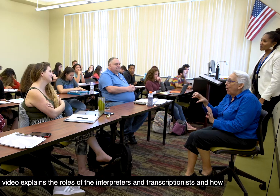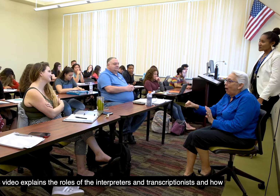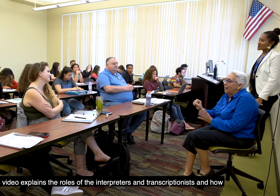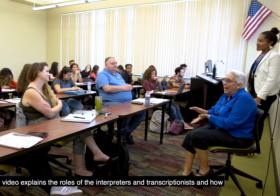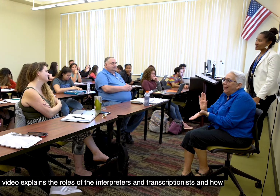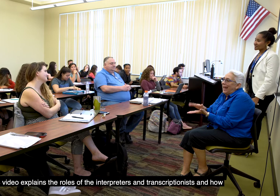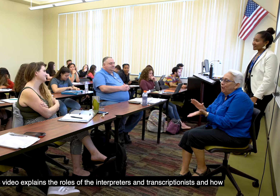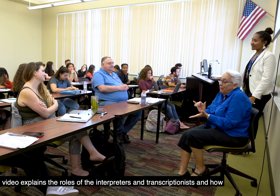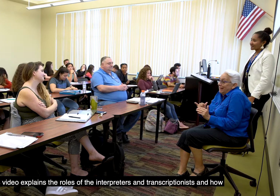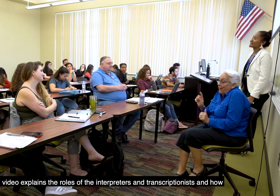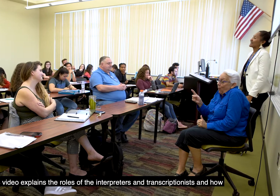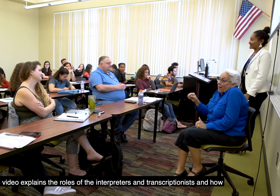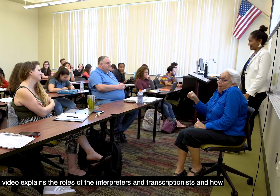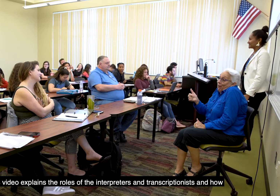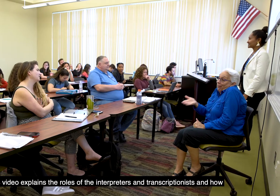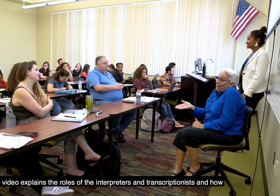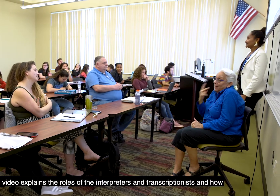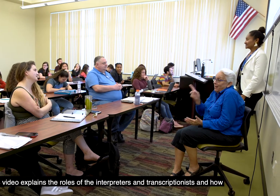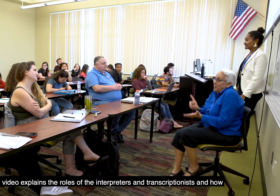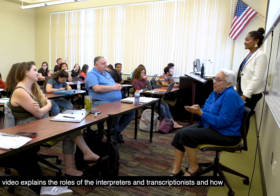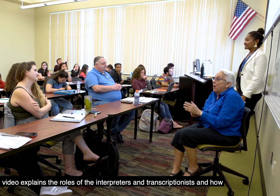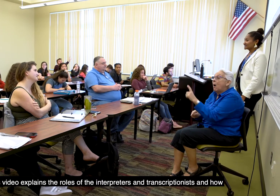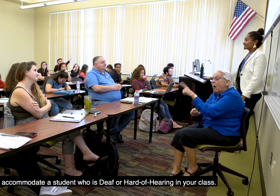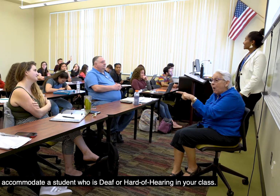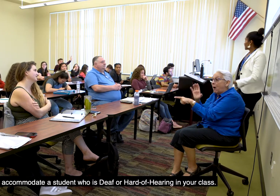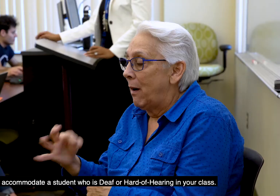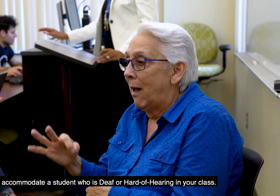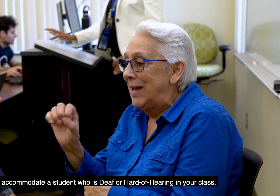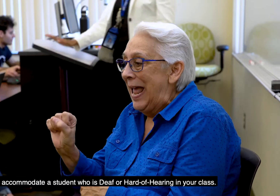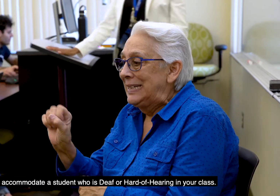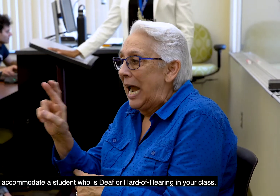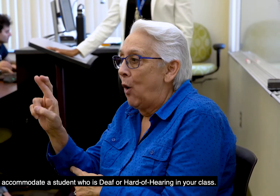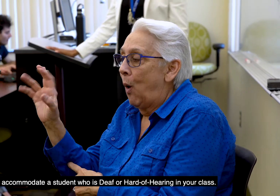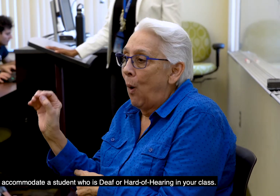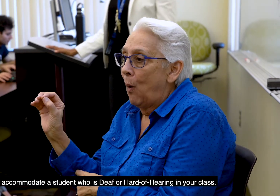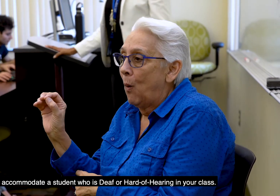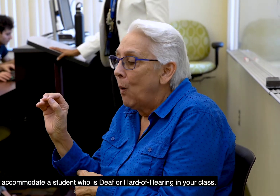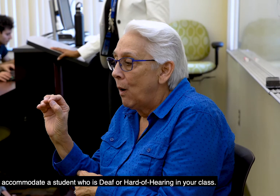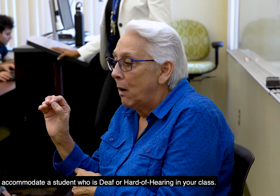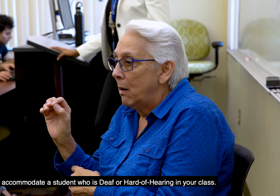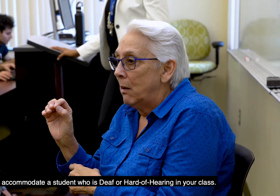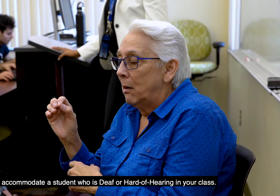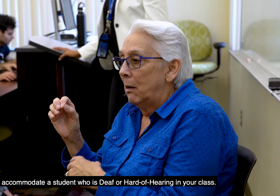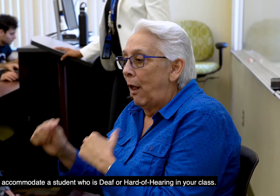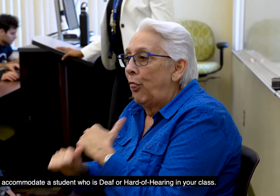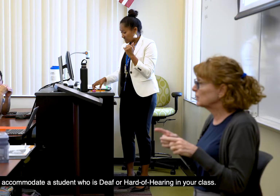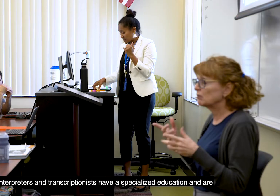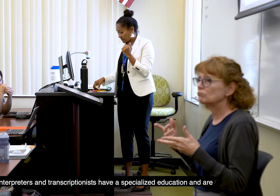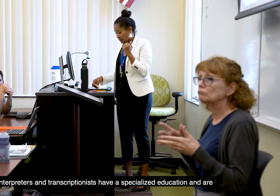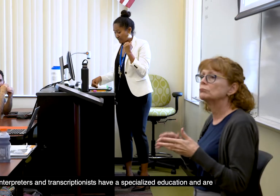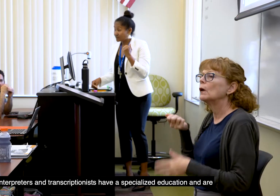video explains the roles of the interpreters and transcriptionists and how to accommodate a student who is deaf or hard of hearing in your